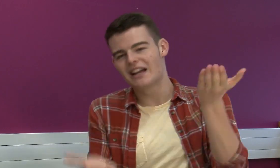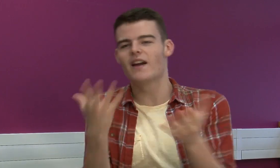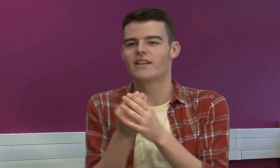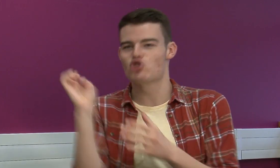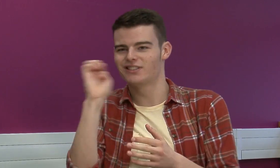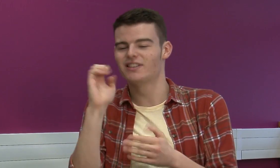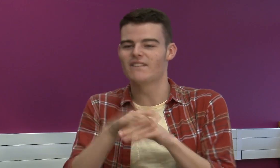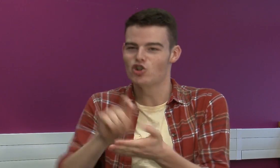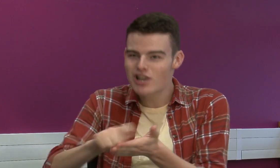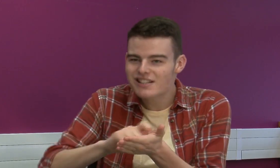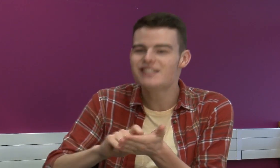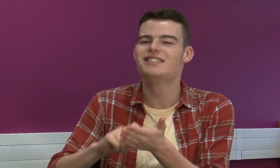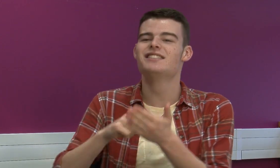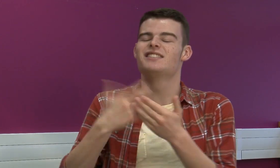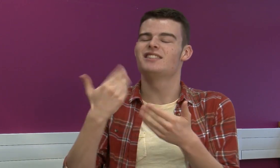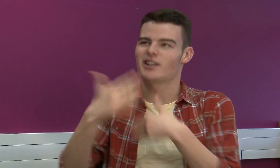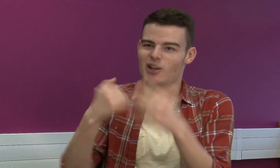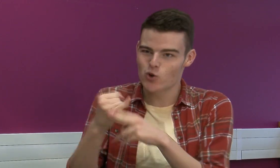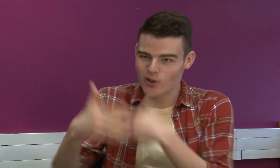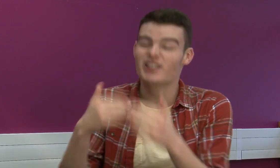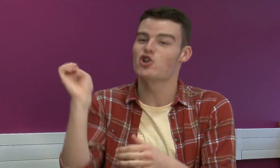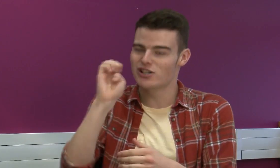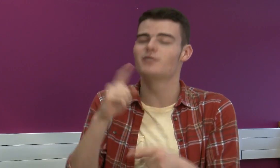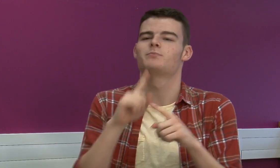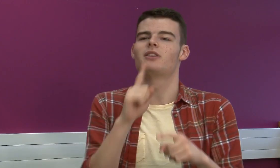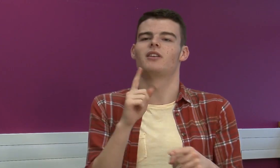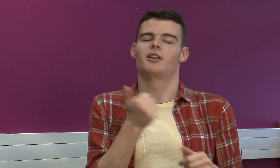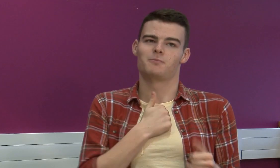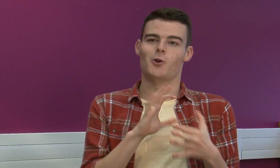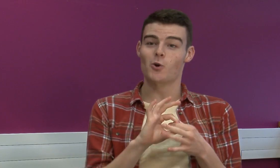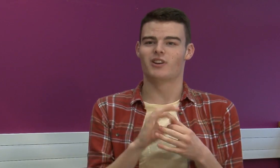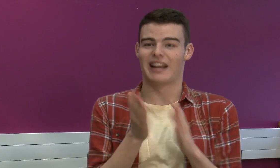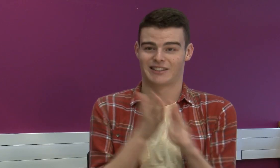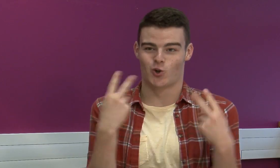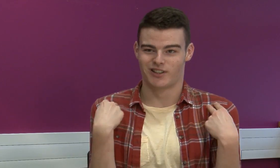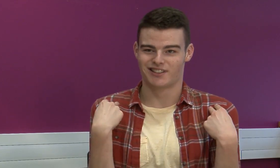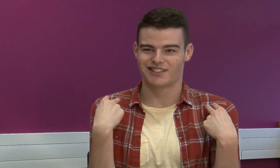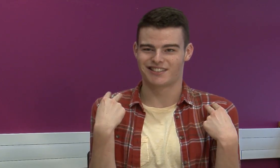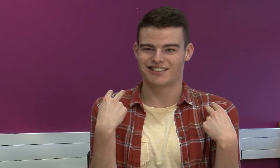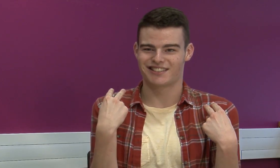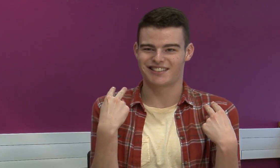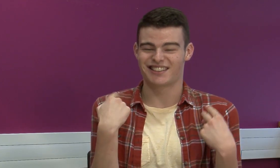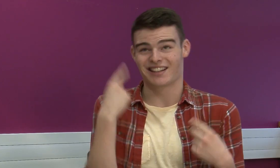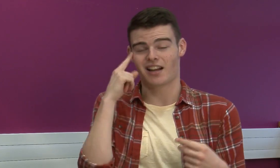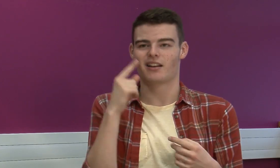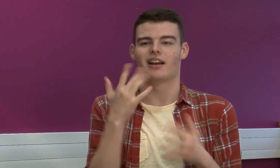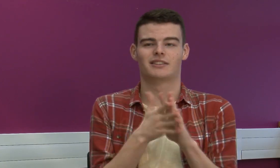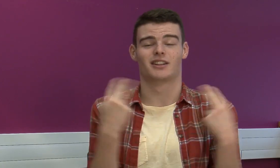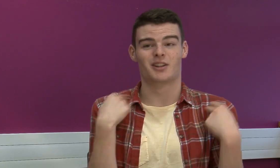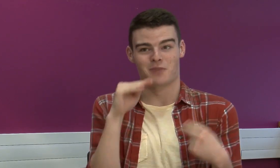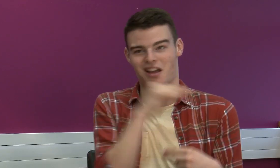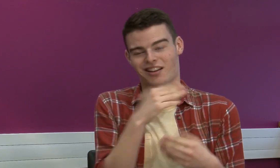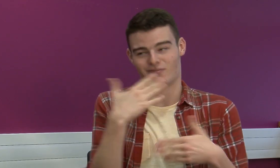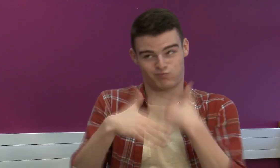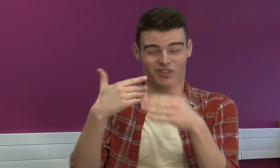day. I would have learned English as a writing language in school, but my home language, my first language, and my everyday